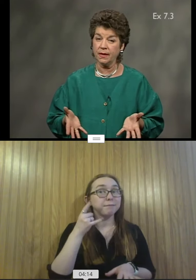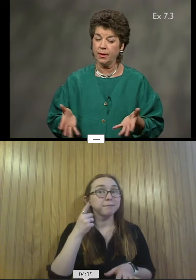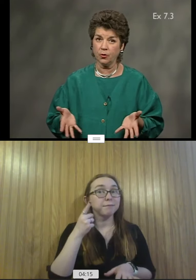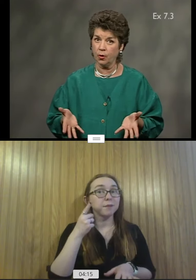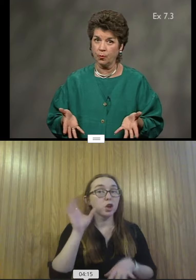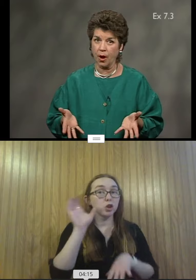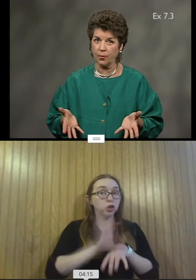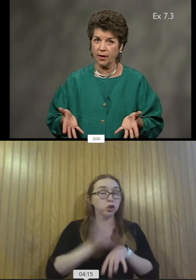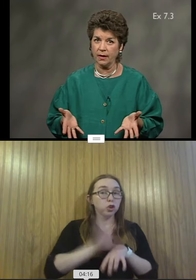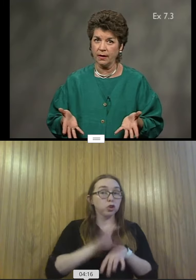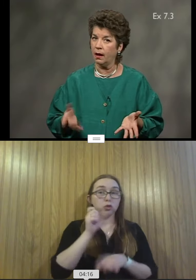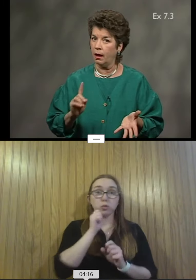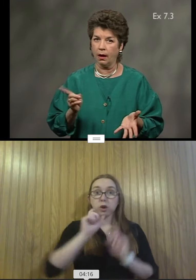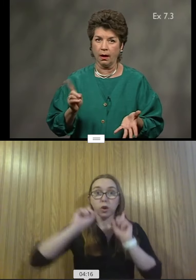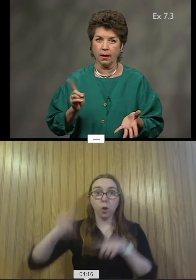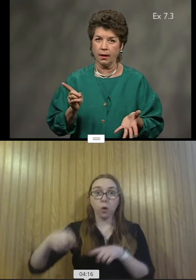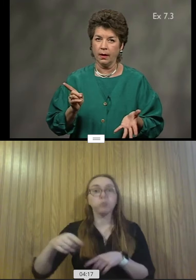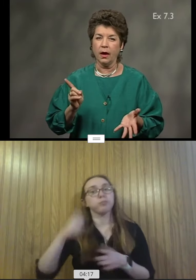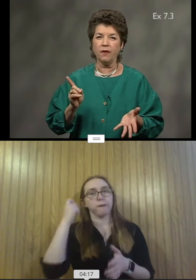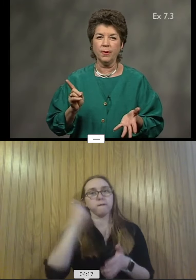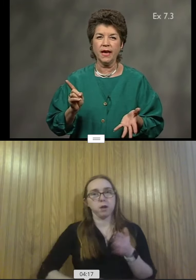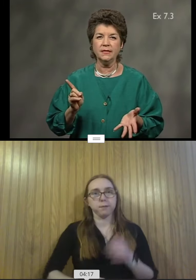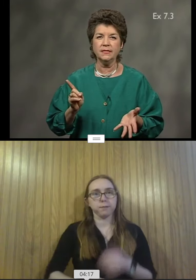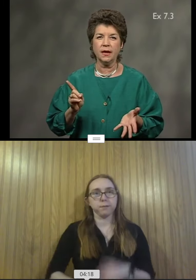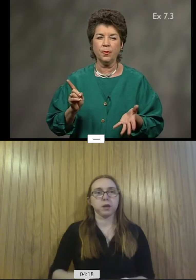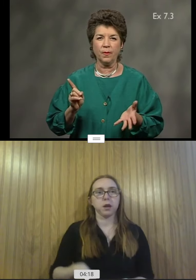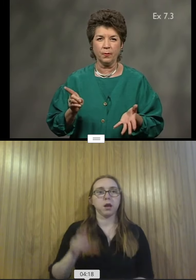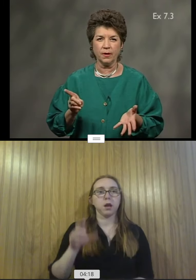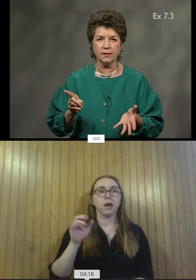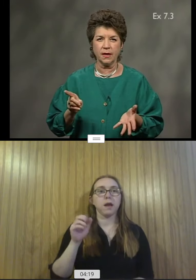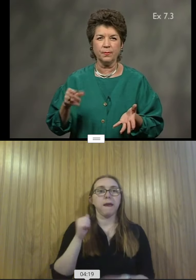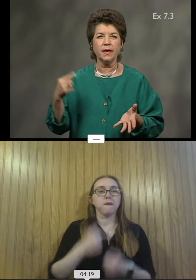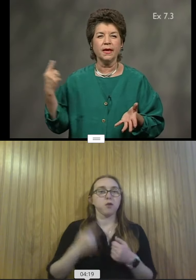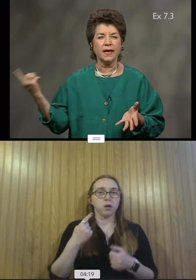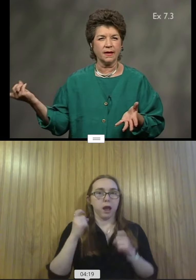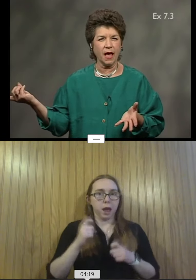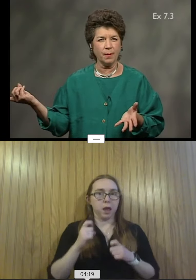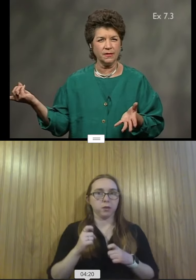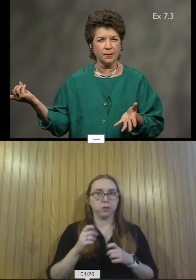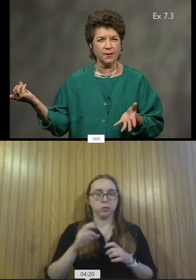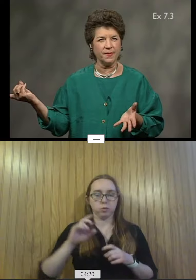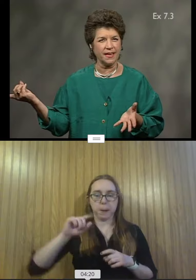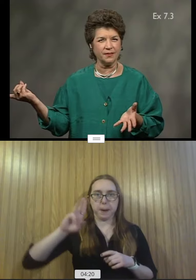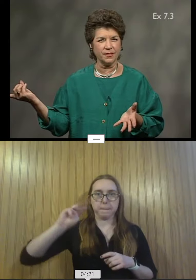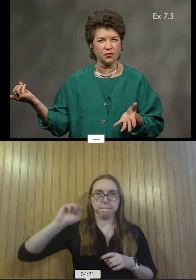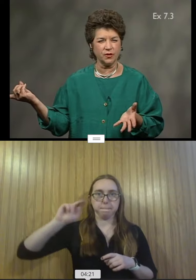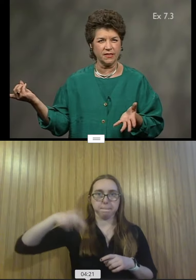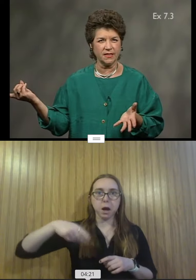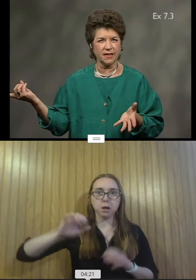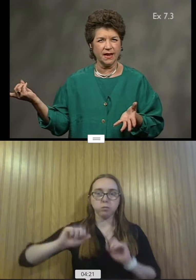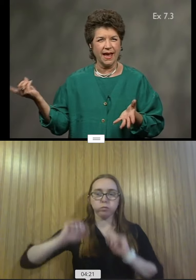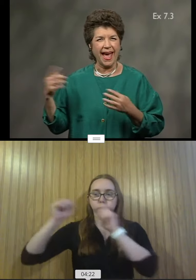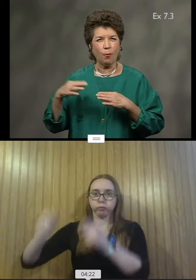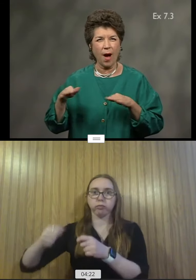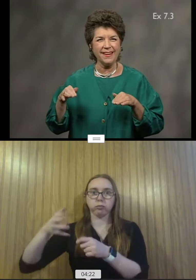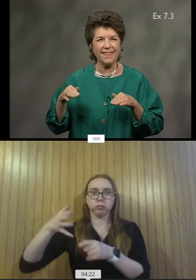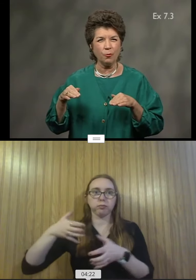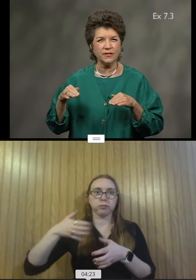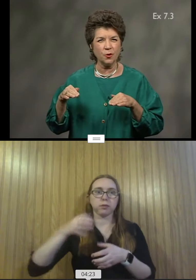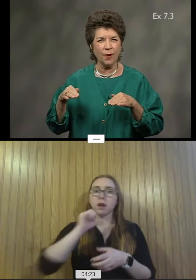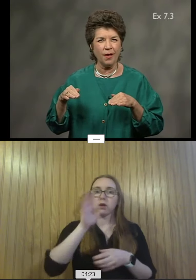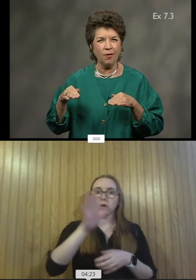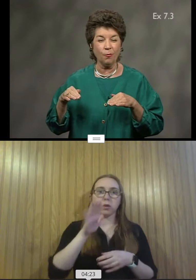something on your own property? Everybody had to dump what they wanted to dump at the common dump at the end of the street. Why